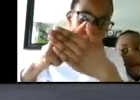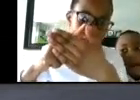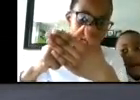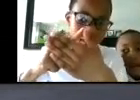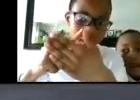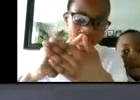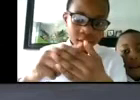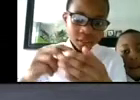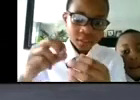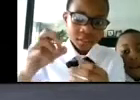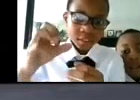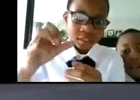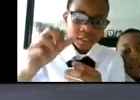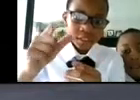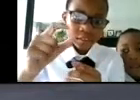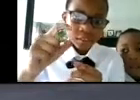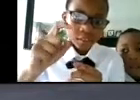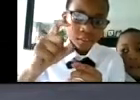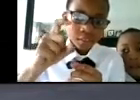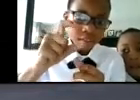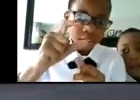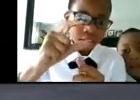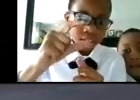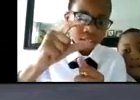was a B, then A. A. Yes.